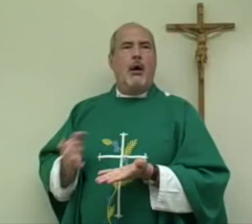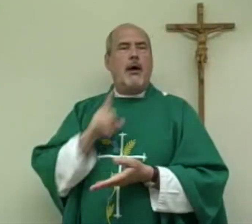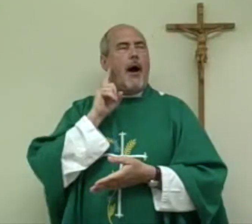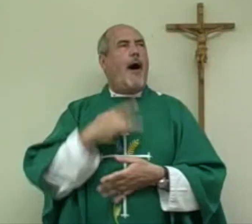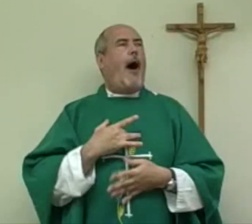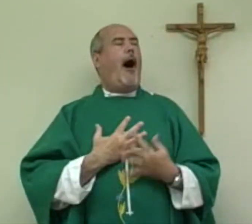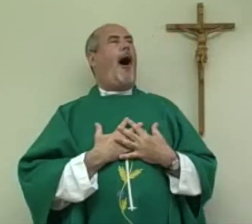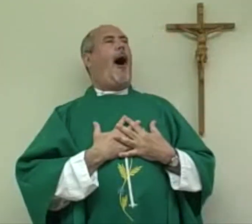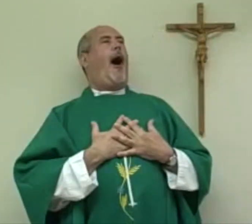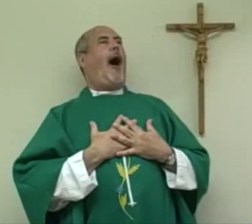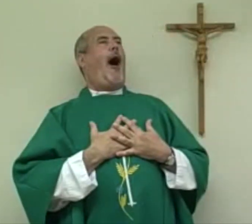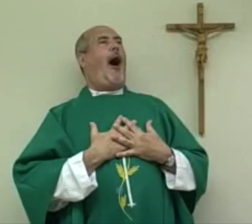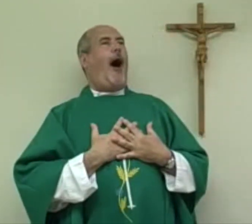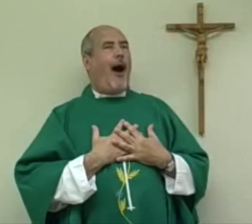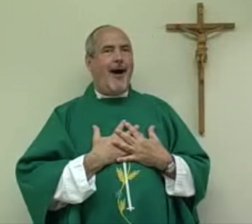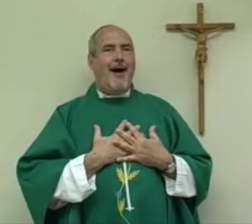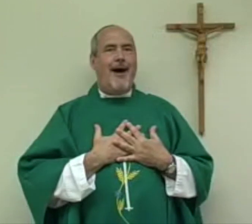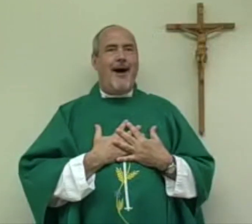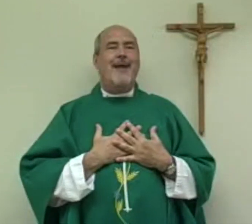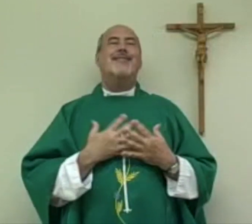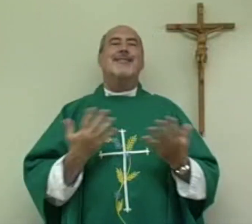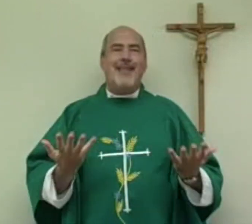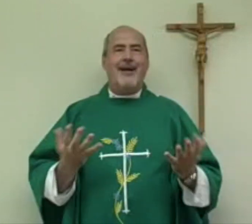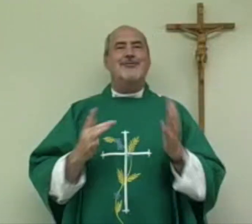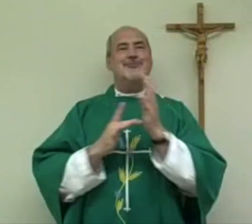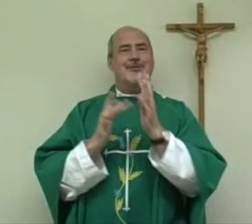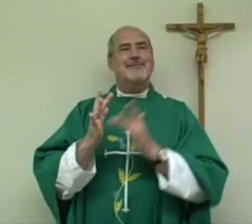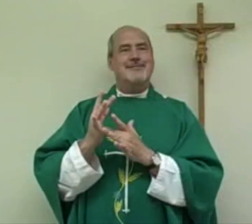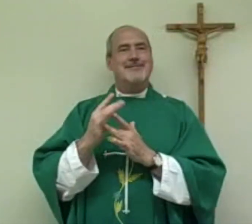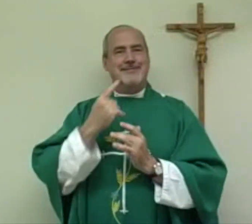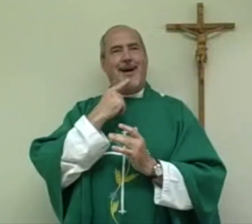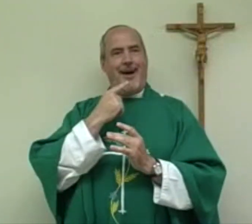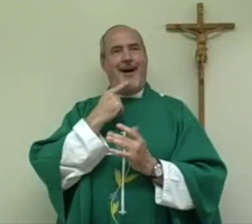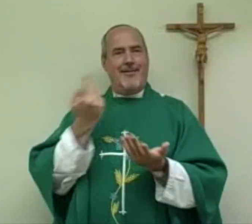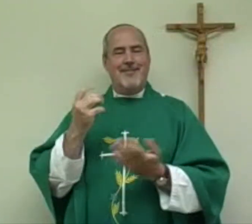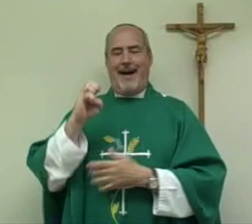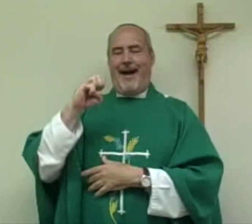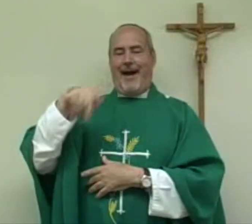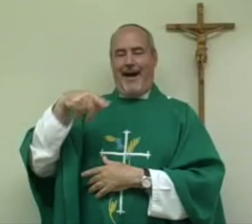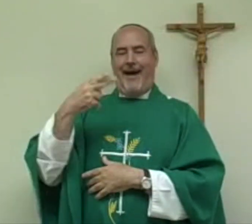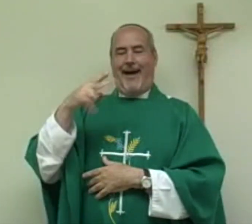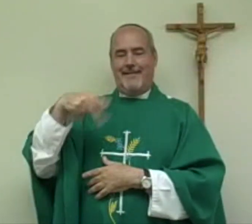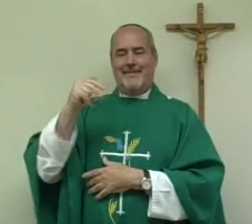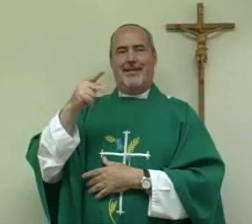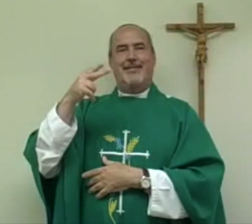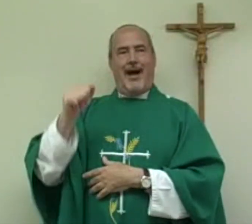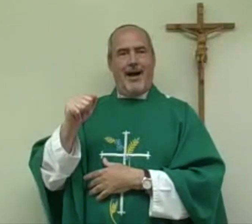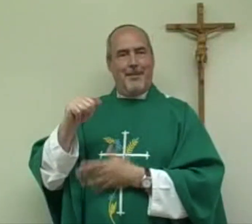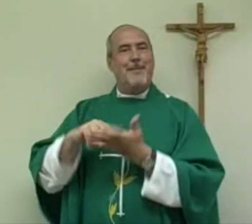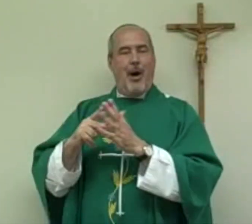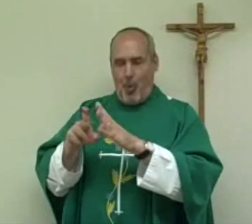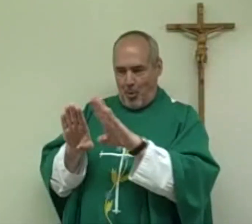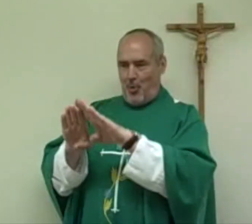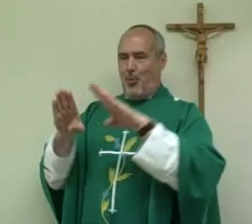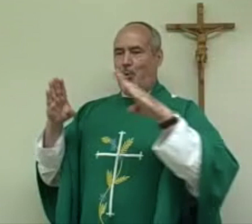to the side, oppressed, and marginalized by hearing people. And he didn't want that to happen. So he